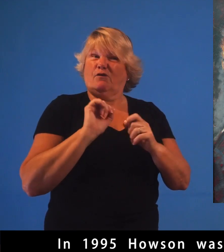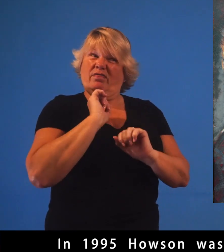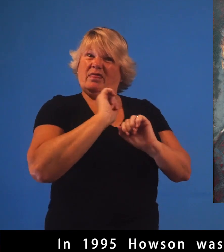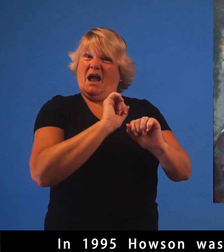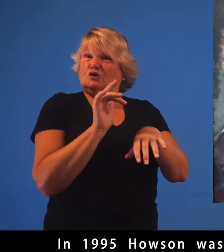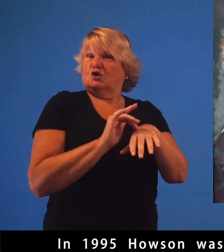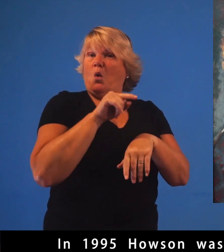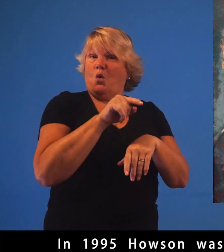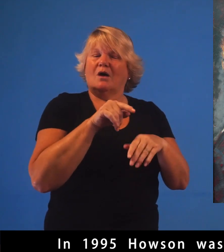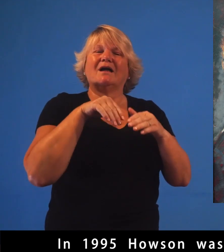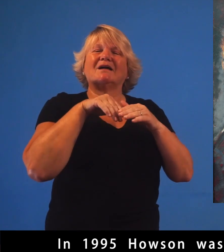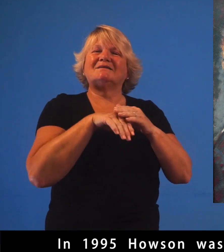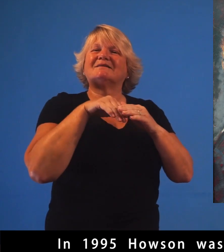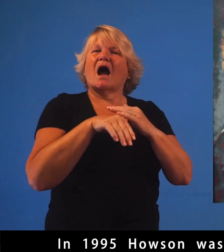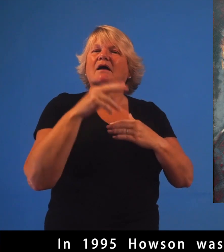Inside Art.